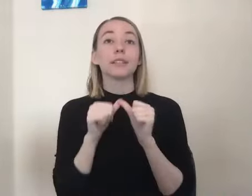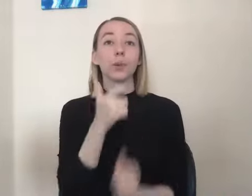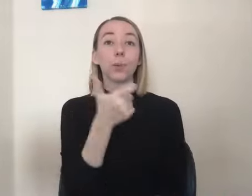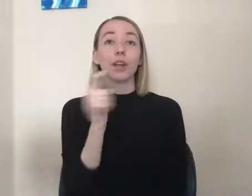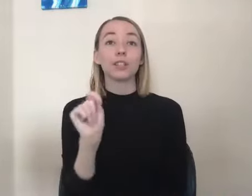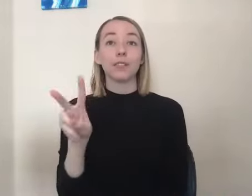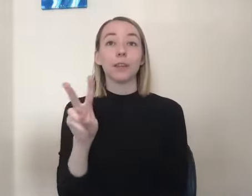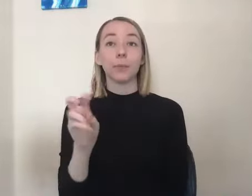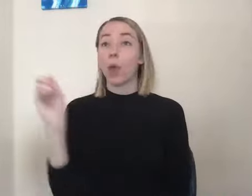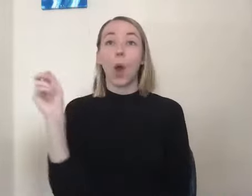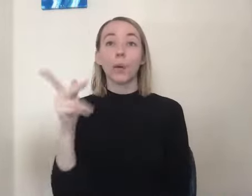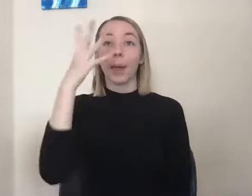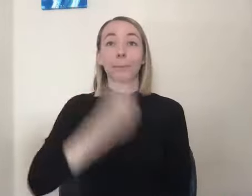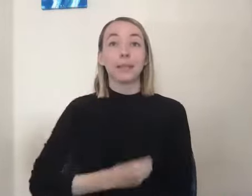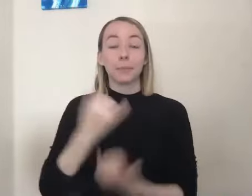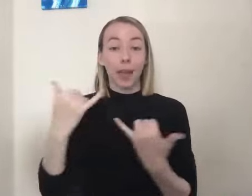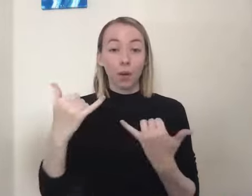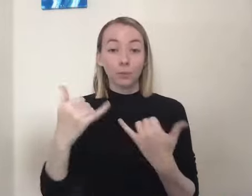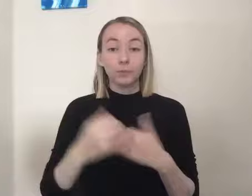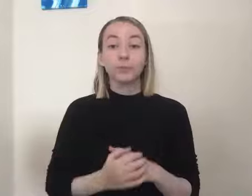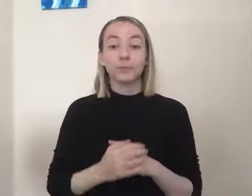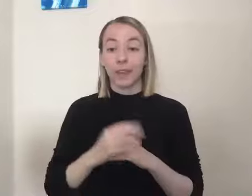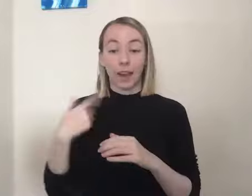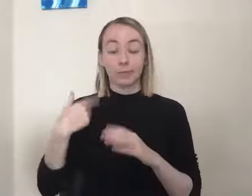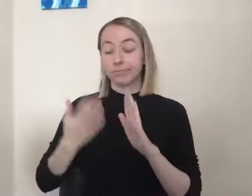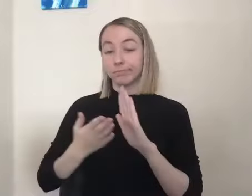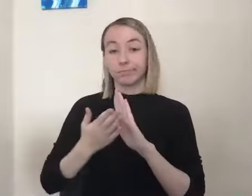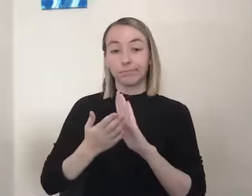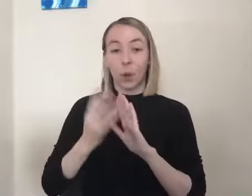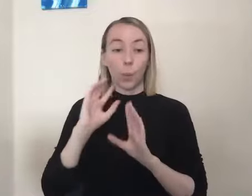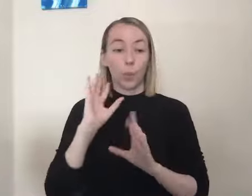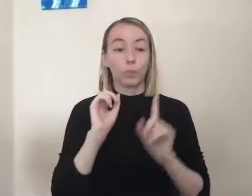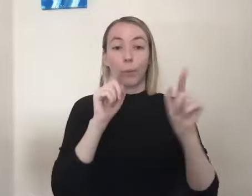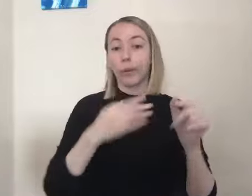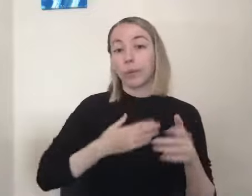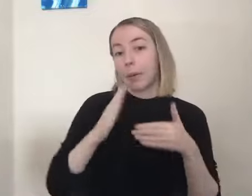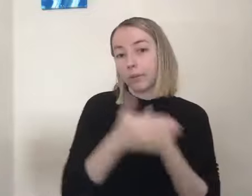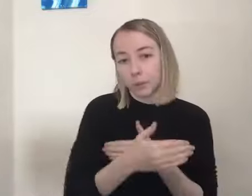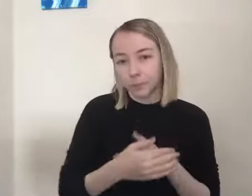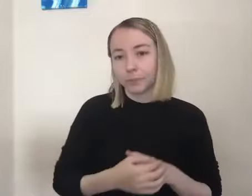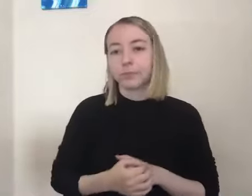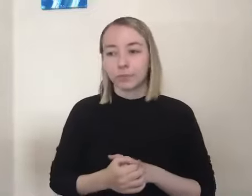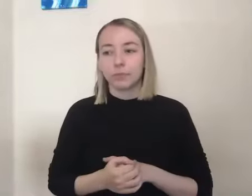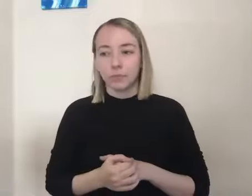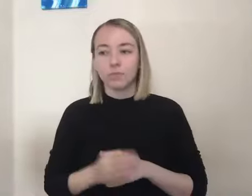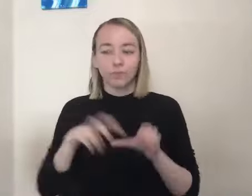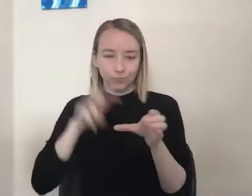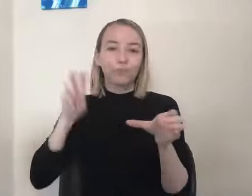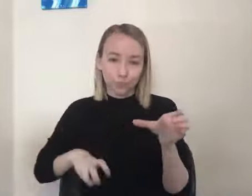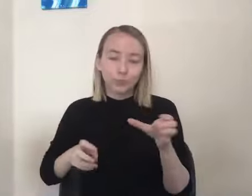table up in the air. But I just looked at him and I went, "So it is, darling," and continued to watch the telly. And then looked at my watch and thought, I'm away to